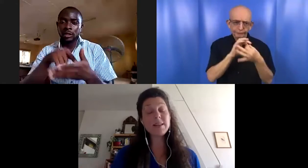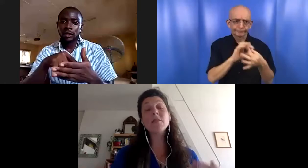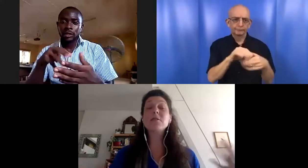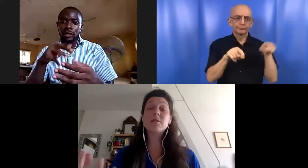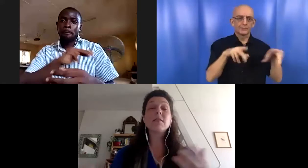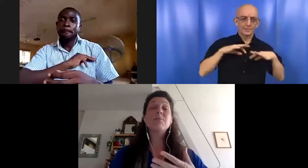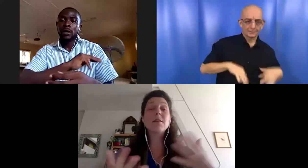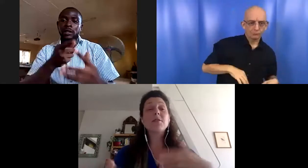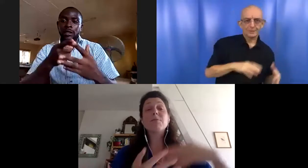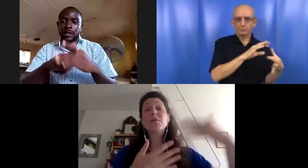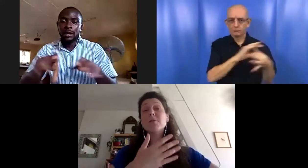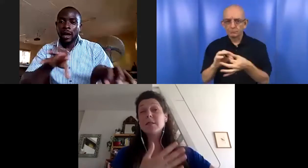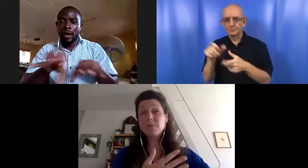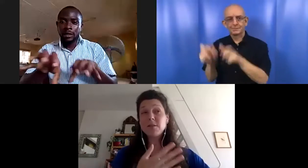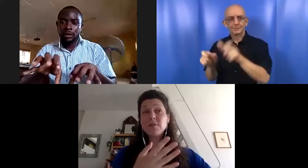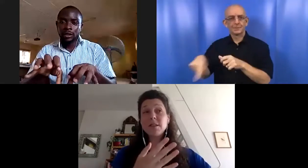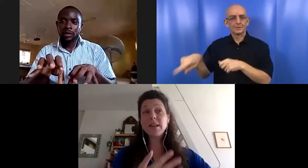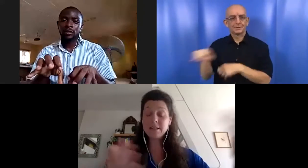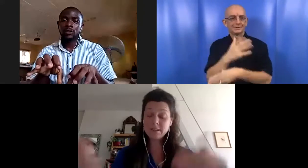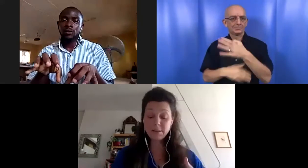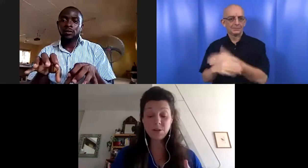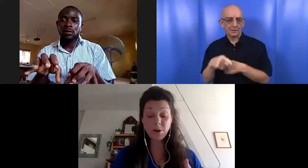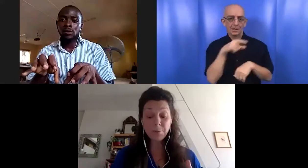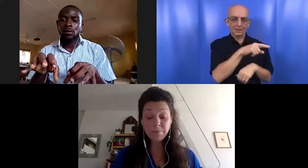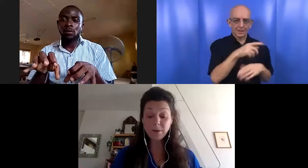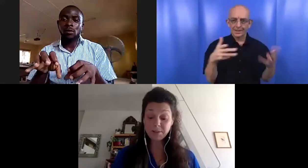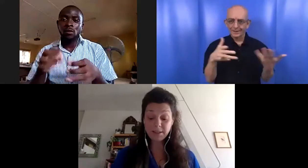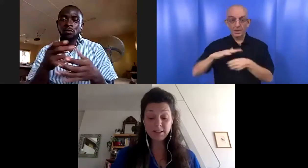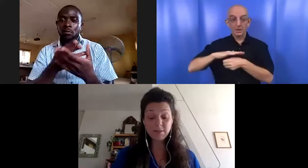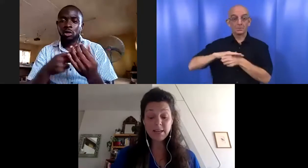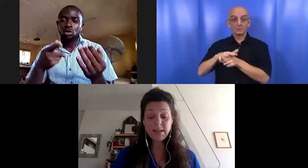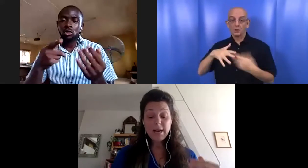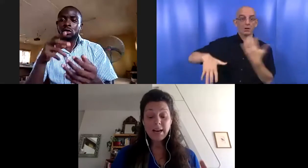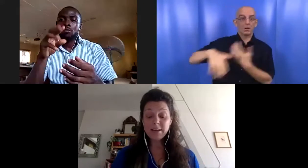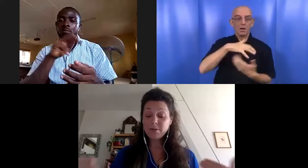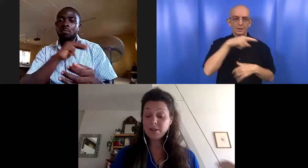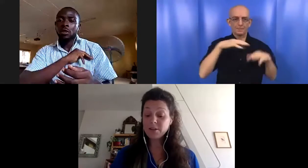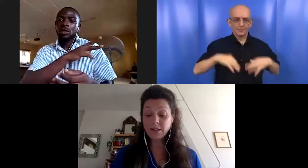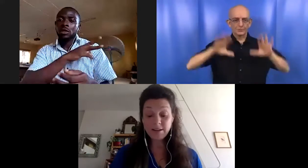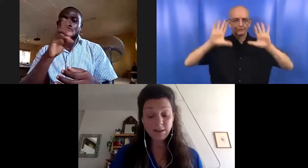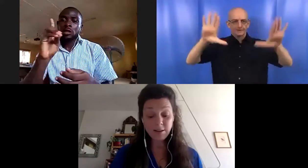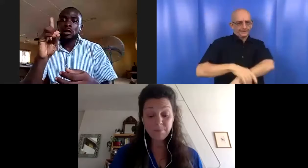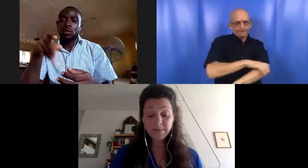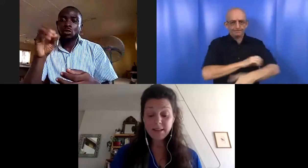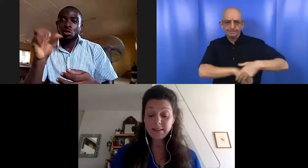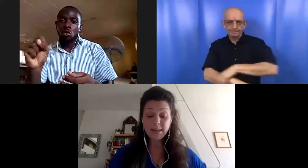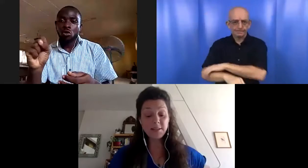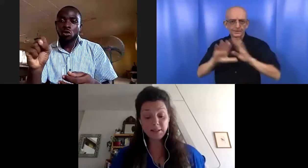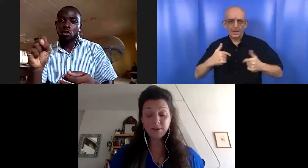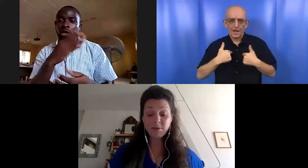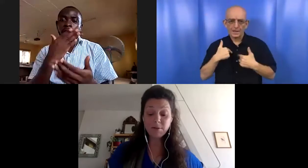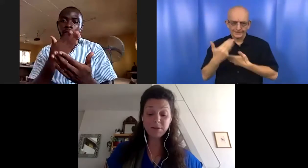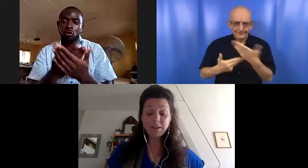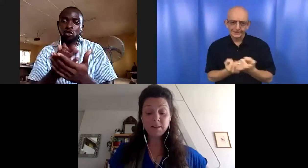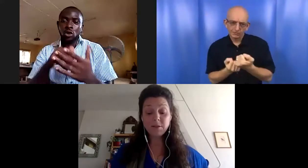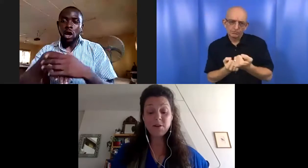and now there's a solid partnership between this ministry and the DPO representatives. And a very good outcome is that